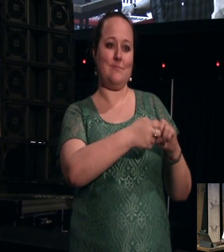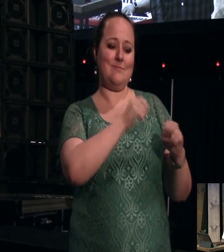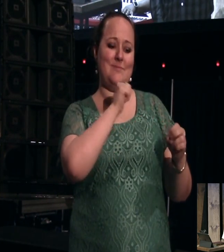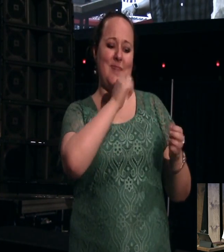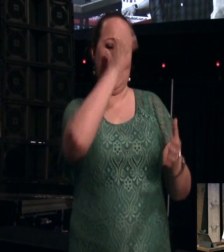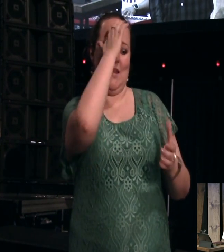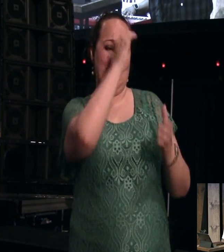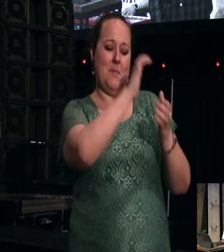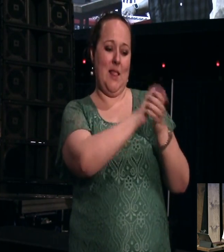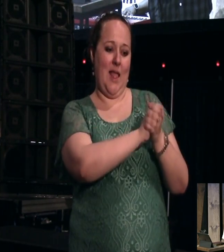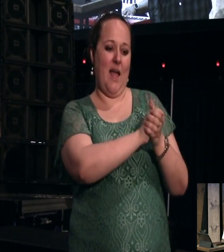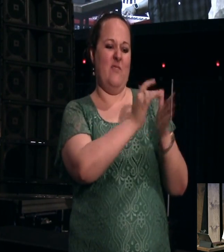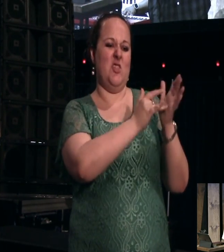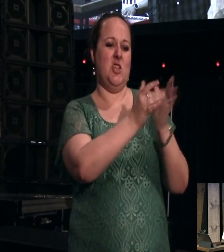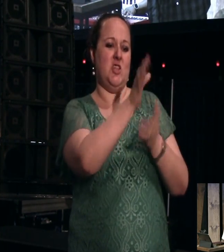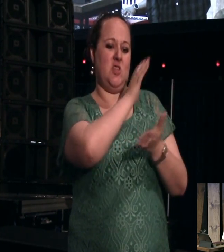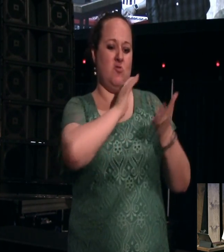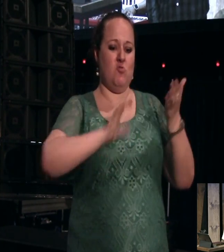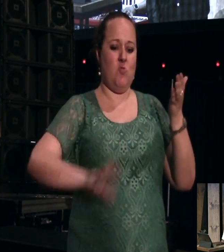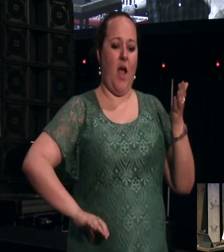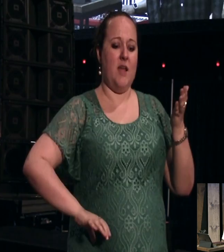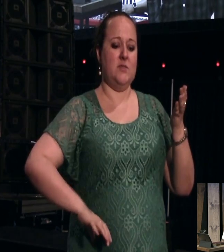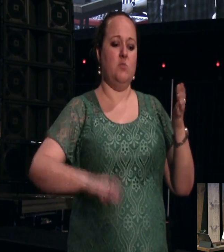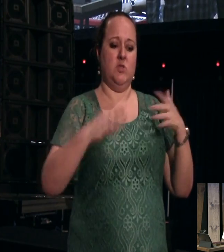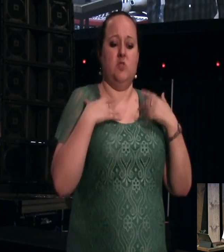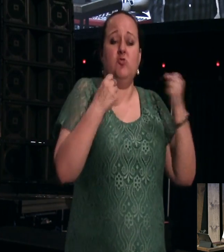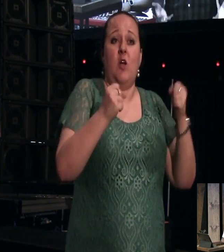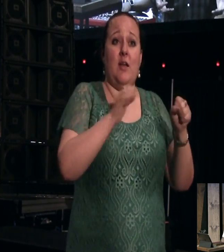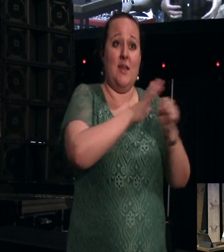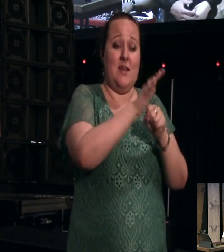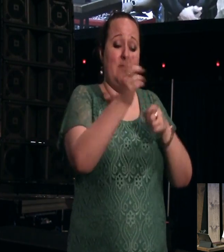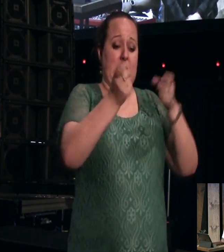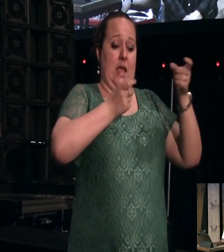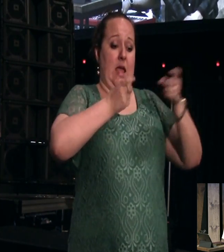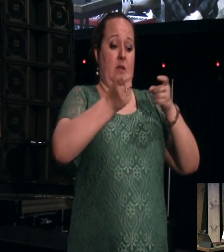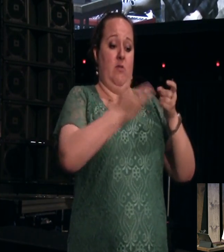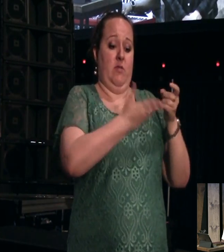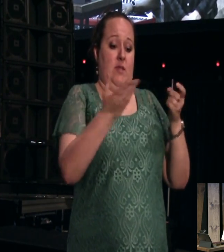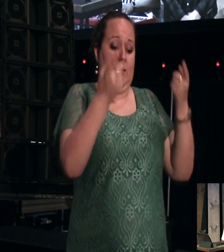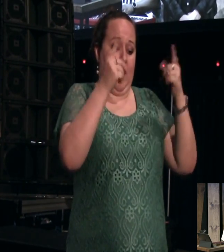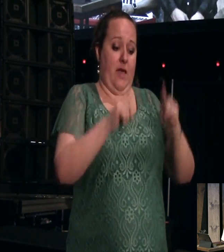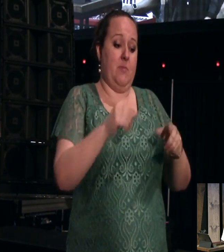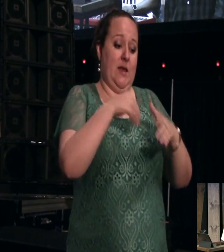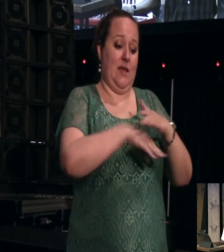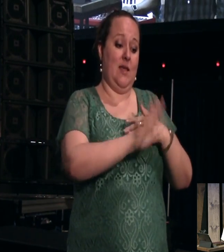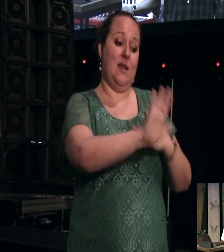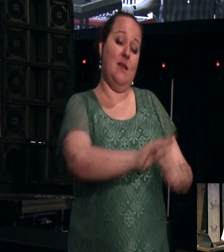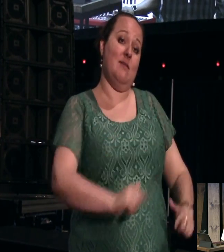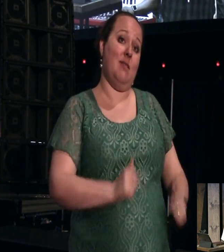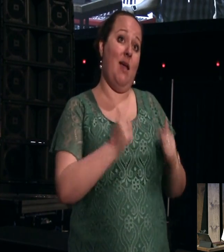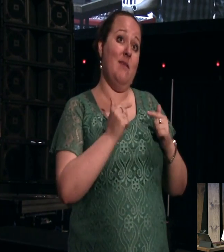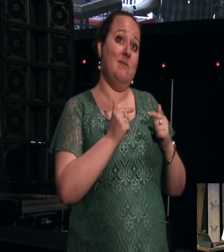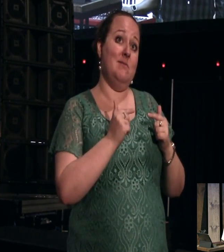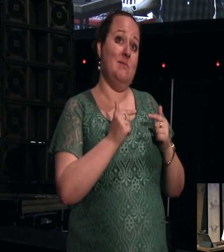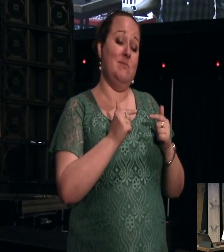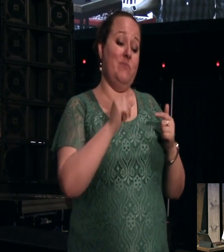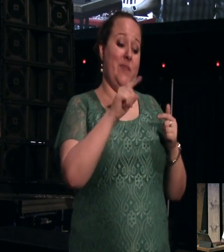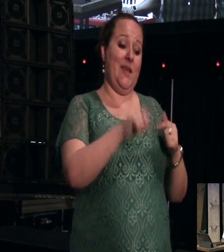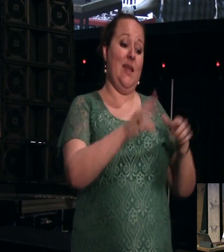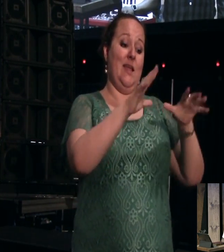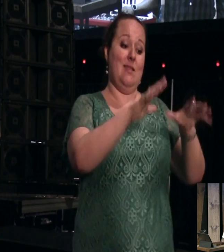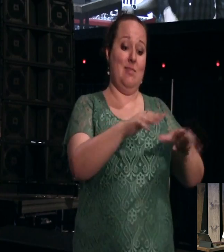issue was he didn't believe that Jesus Christ's shoulders were strong enough to handle what was going on in his